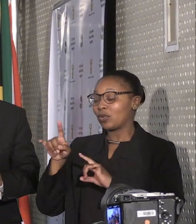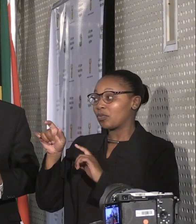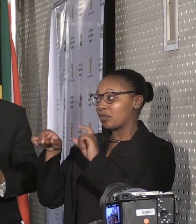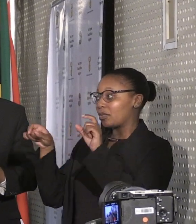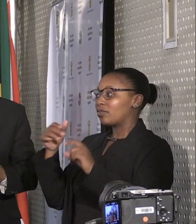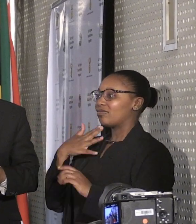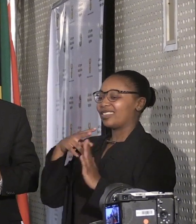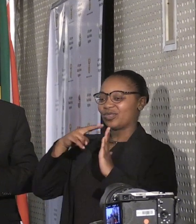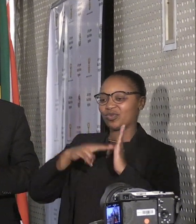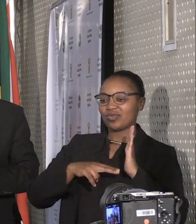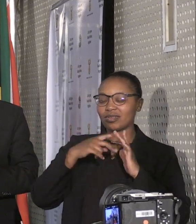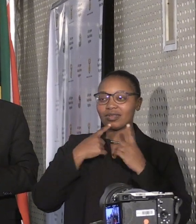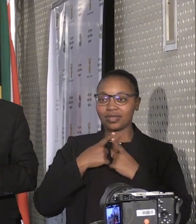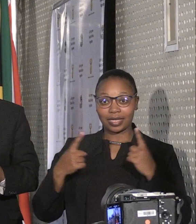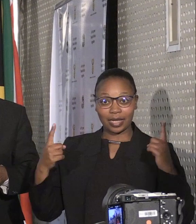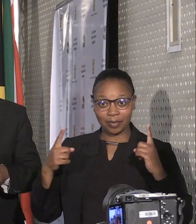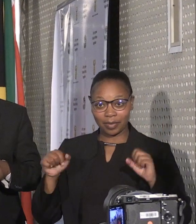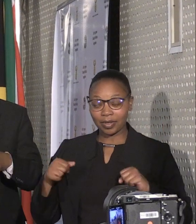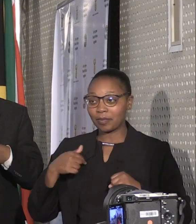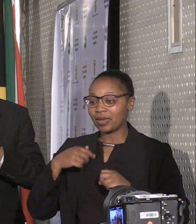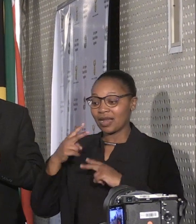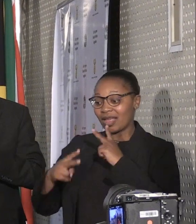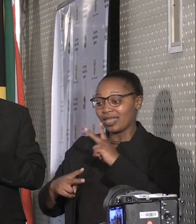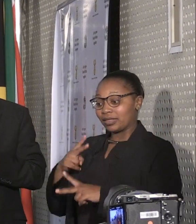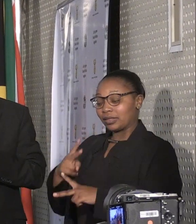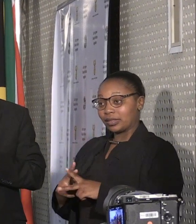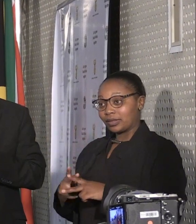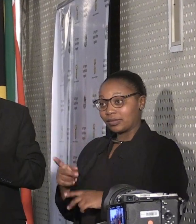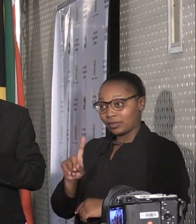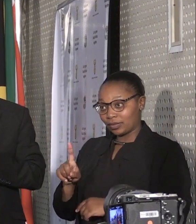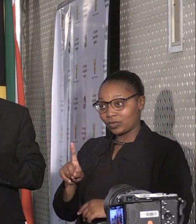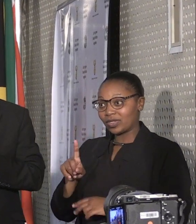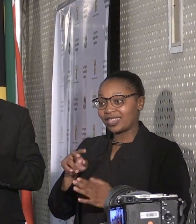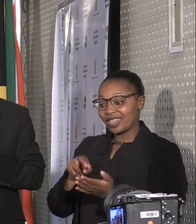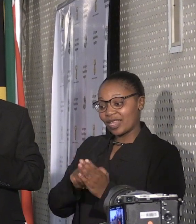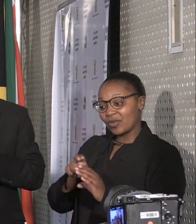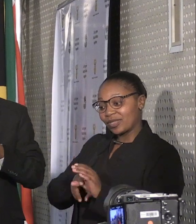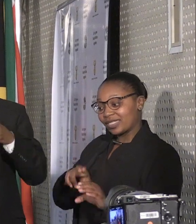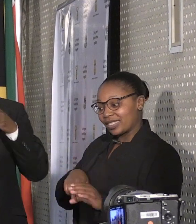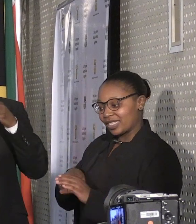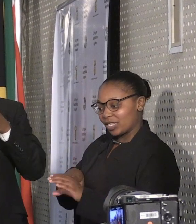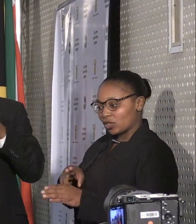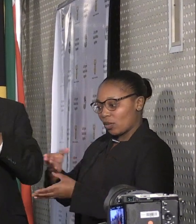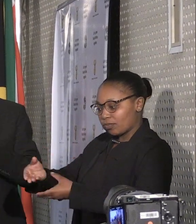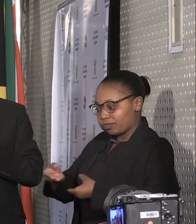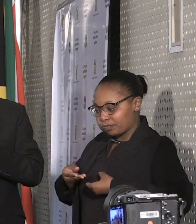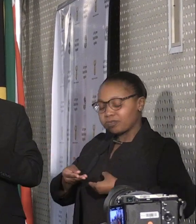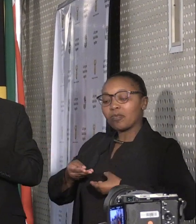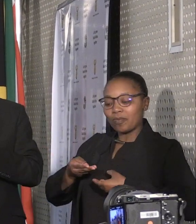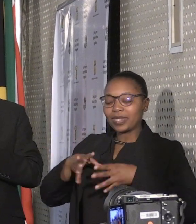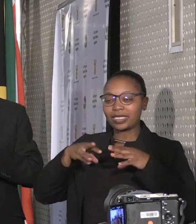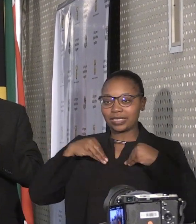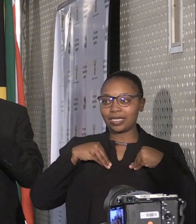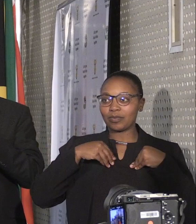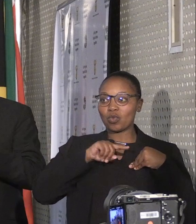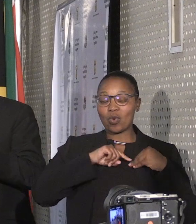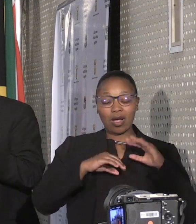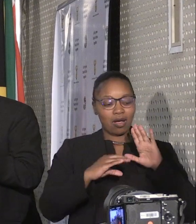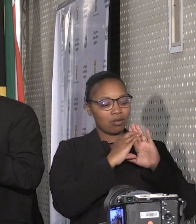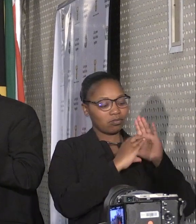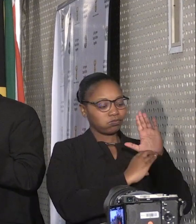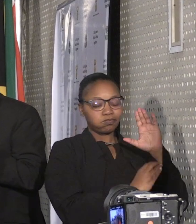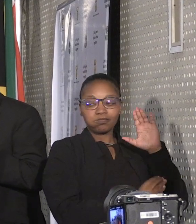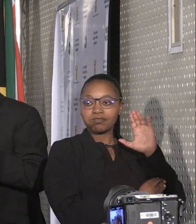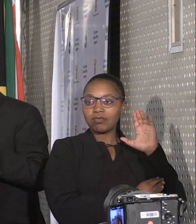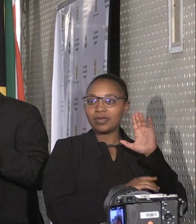that. We accepted their resignation, which preempted Section 71. The day